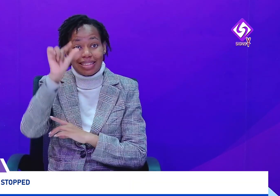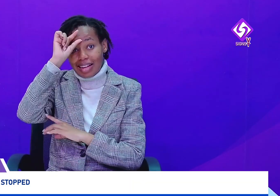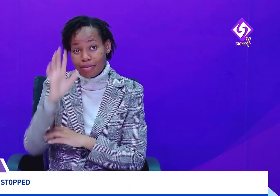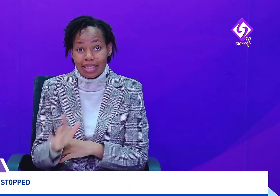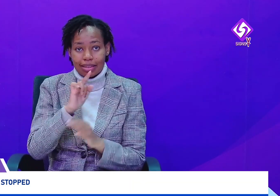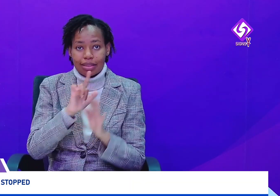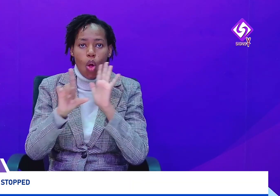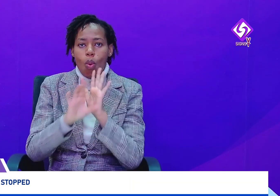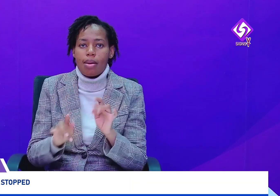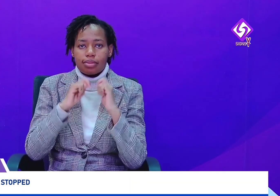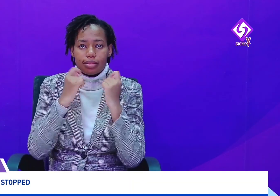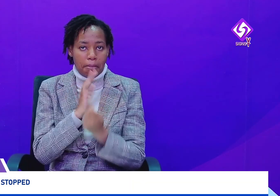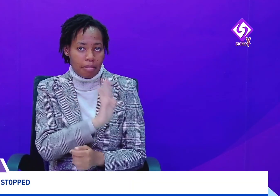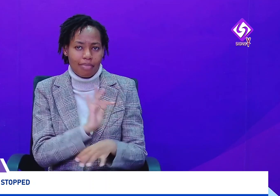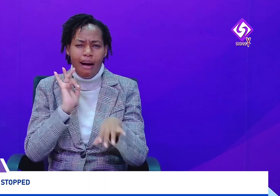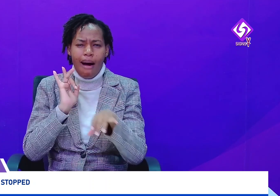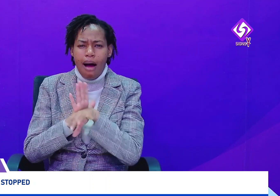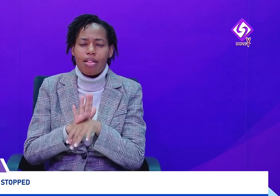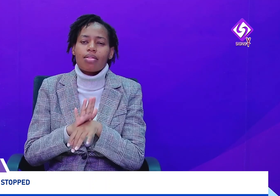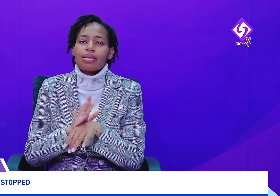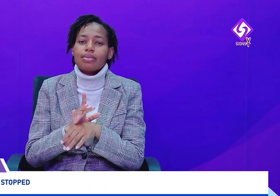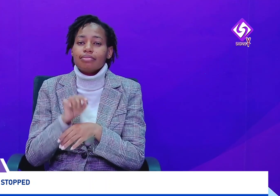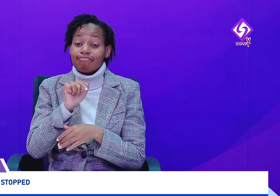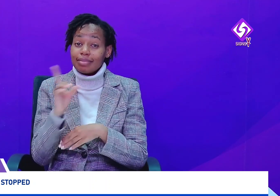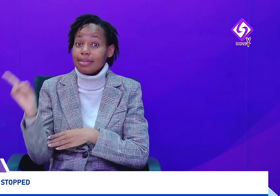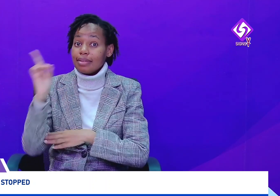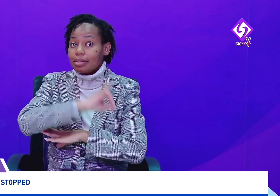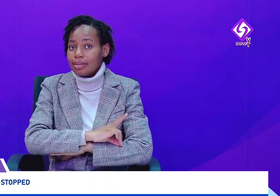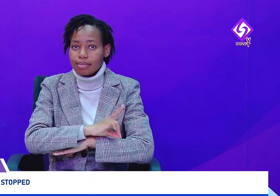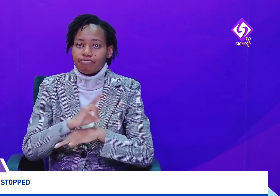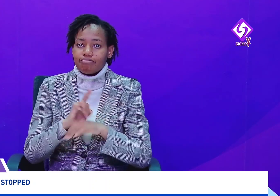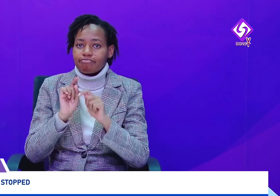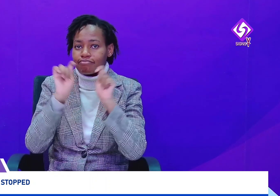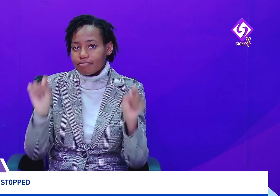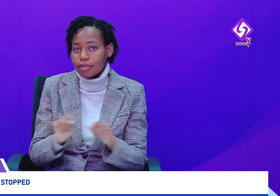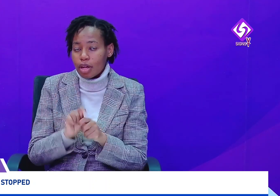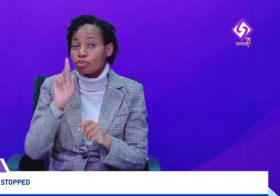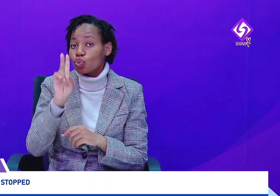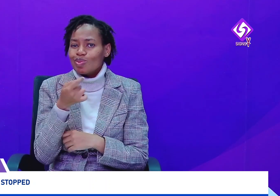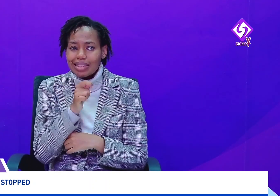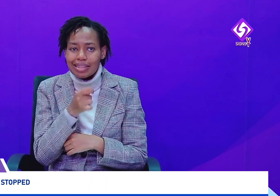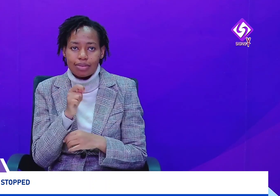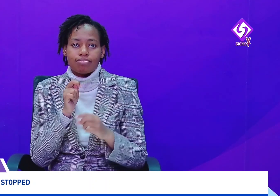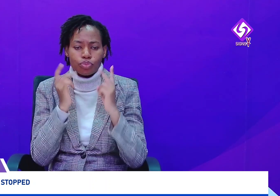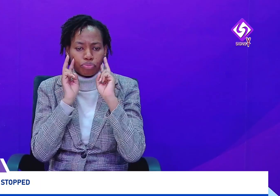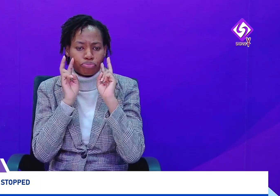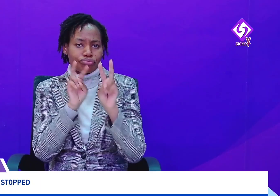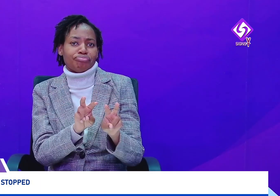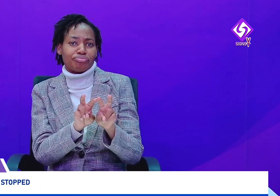The governor's legal team had earlier in the day tabled 2 key objections, fundamentally challenging